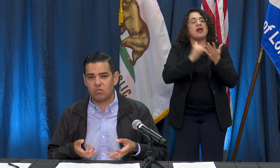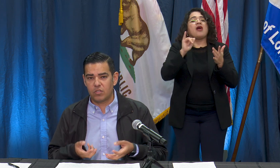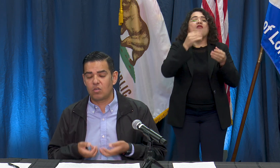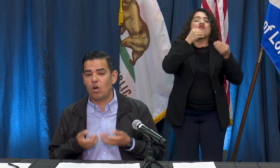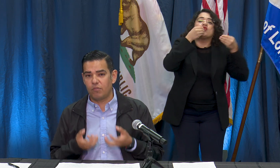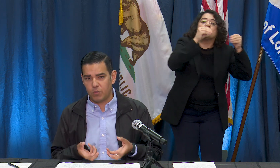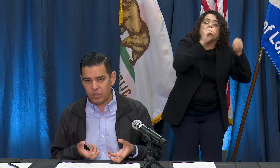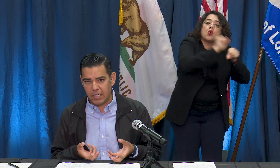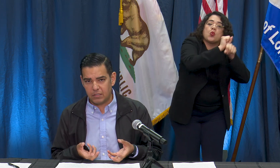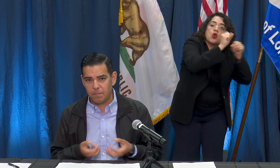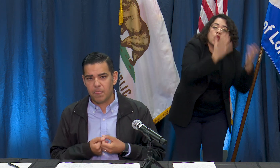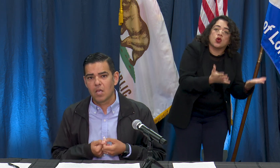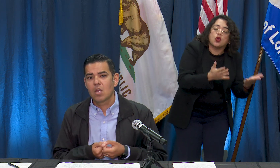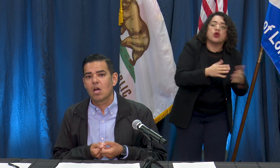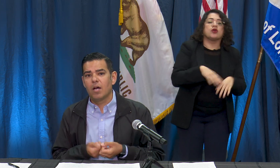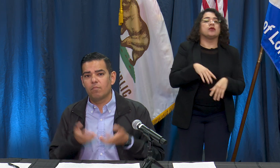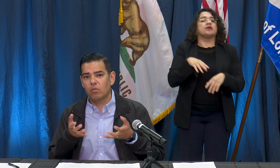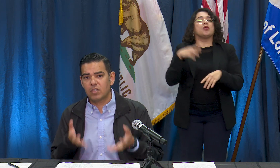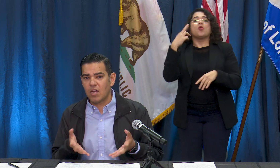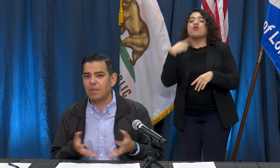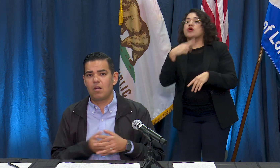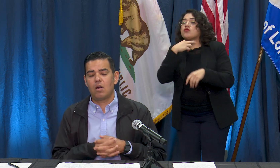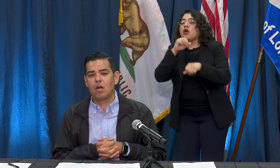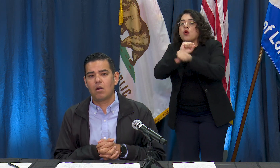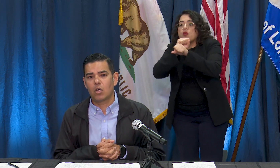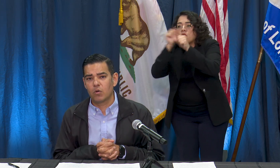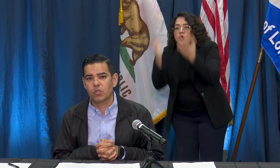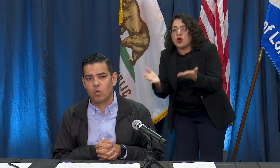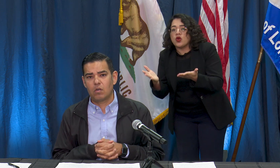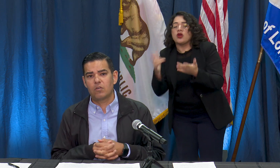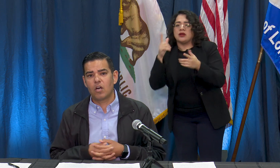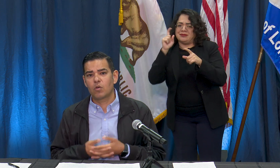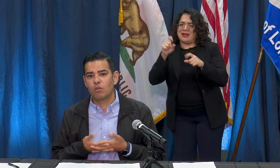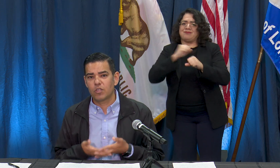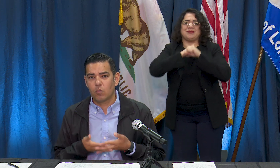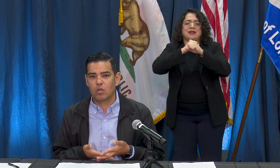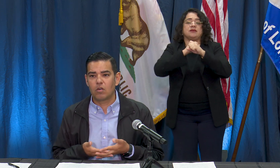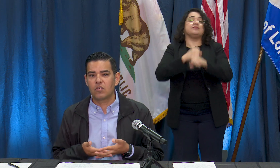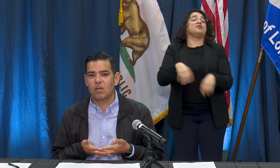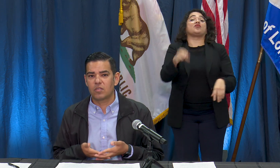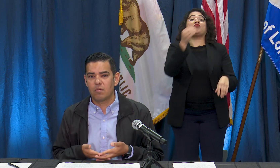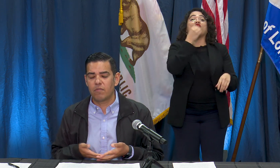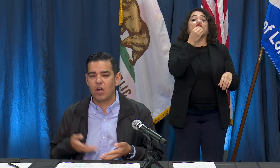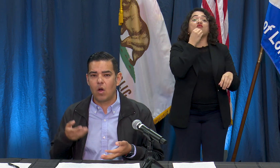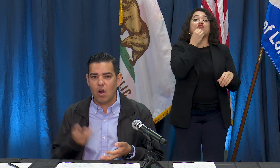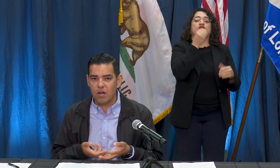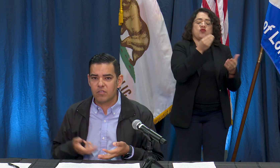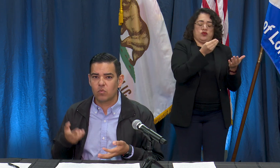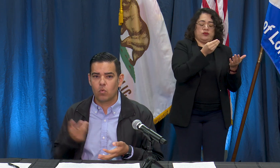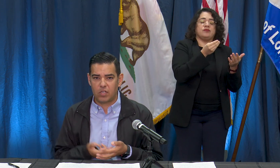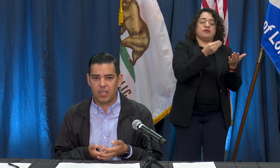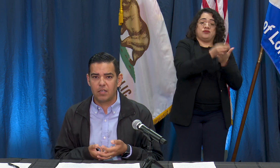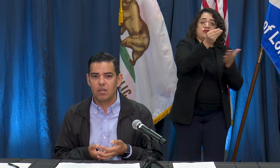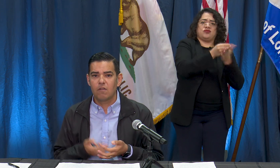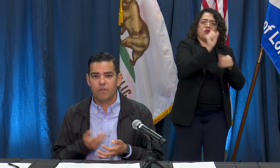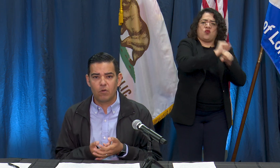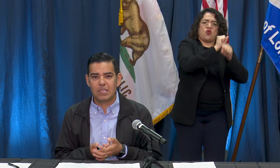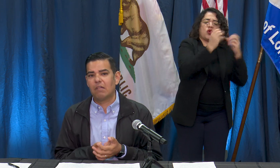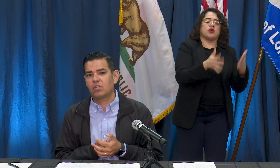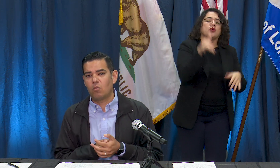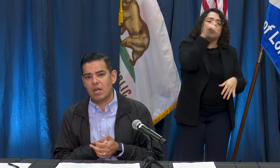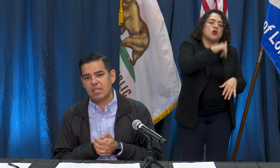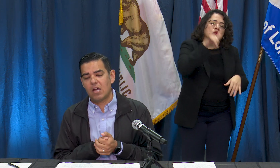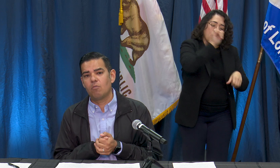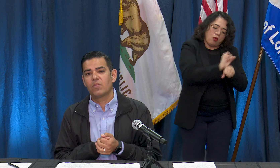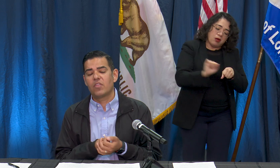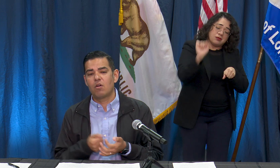and our restaurants are also protected. Let's talk about our grocery workers. Our grocery workers are some of the hardest working folks